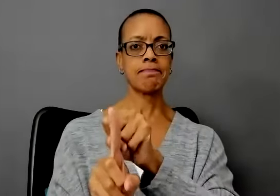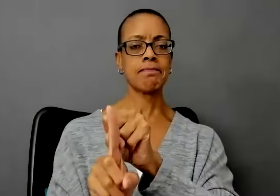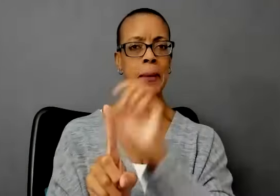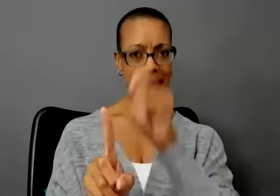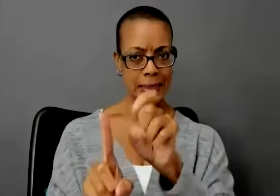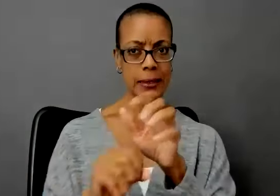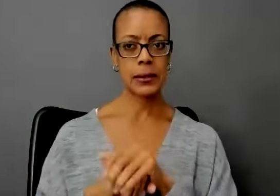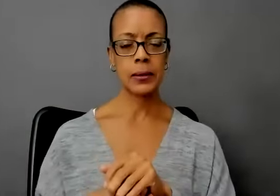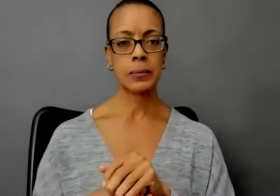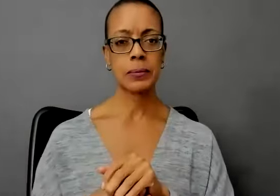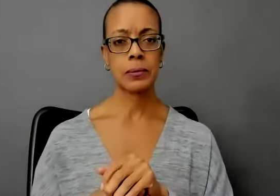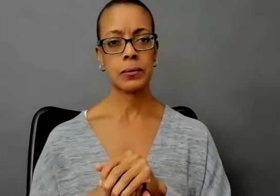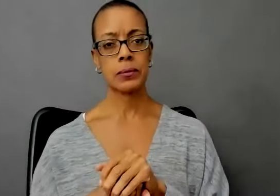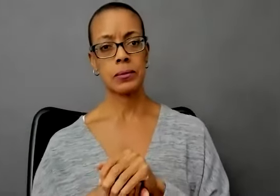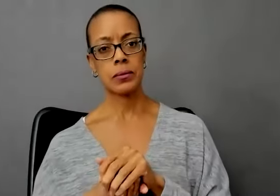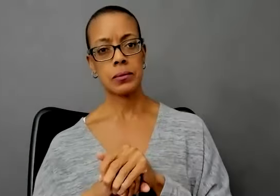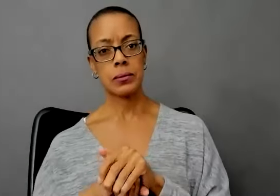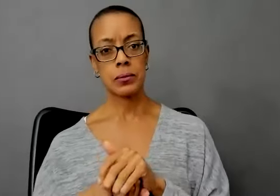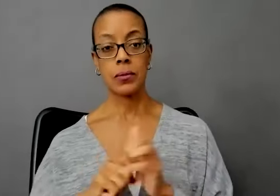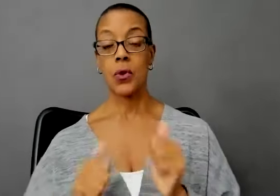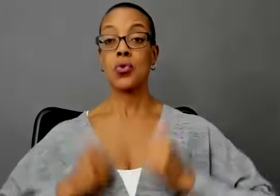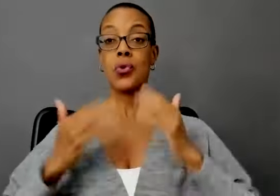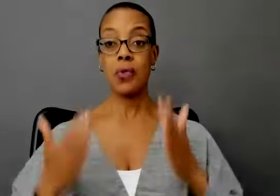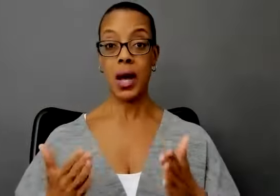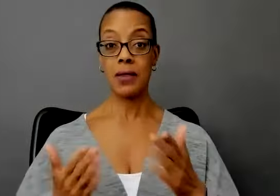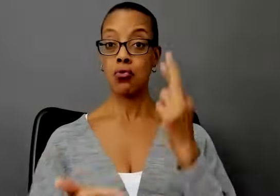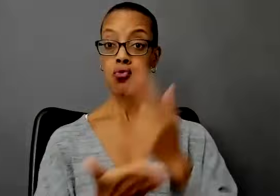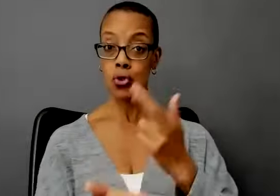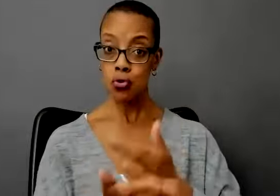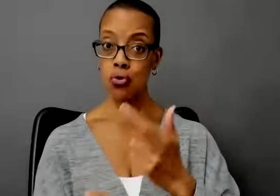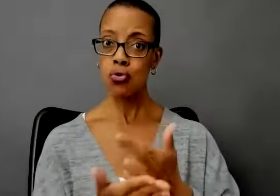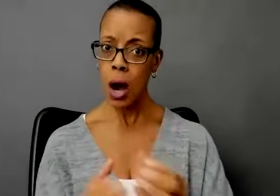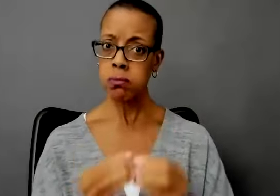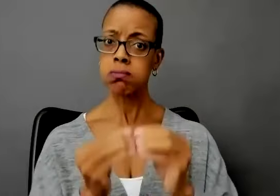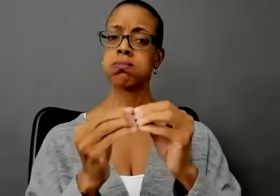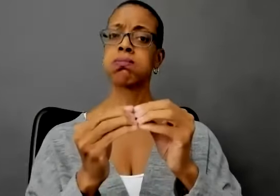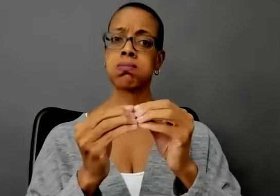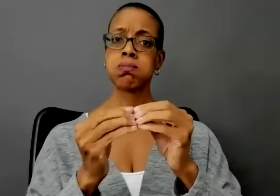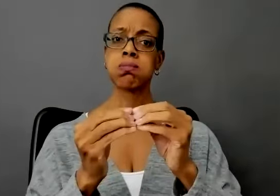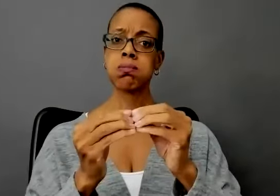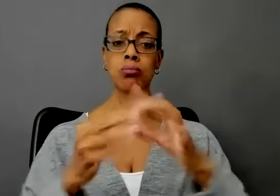Enhancing survivor resources. So there needs to be a creation of comprehensive resources for